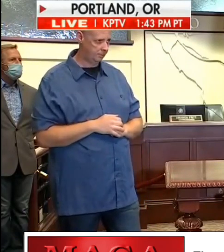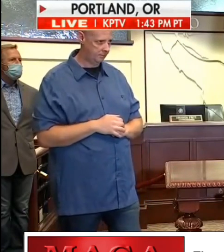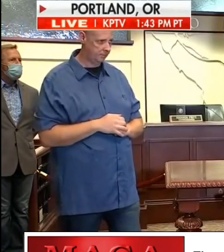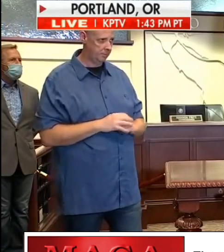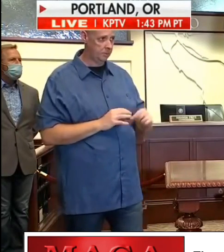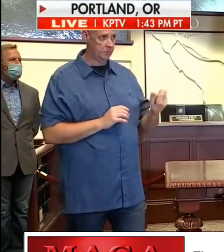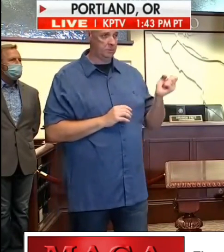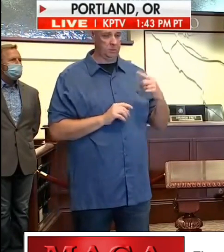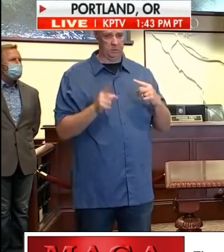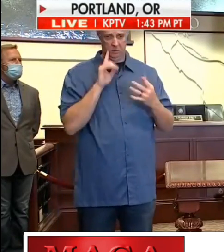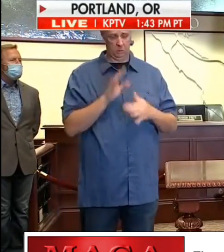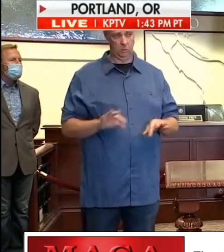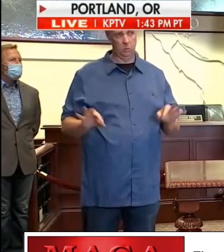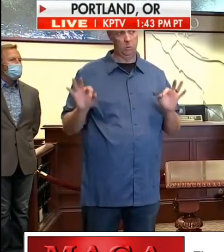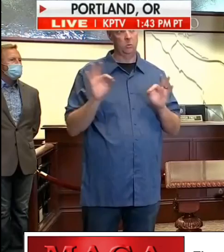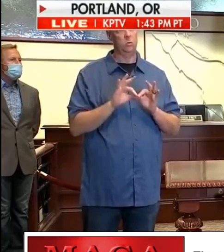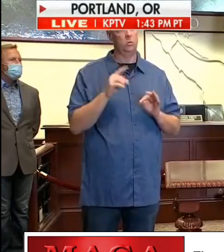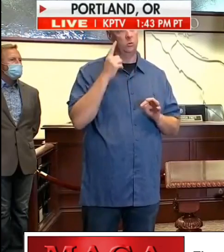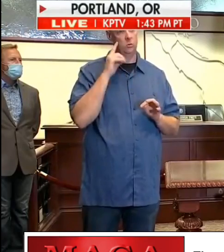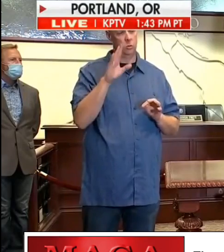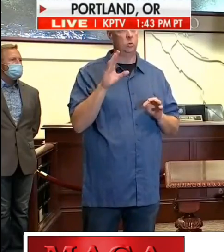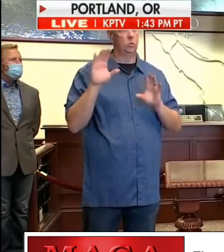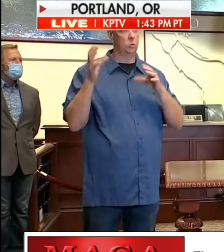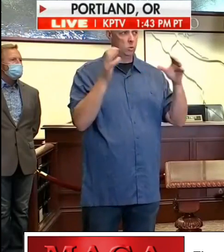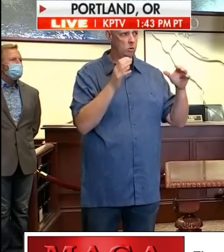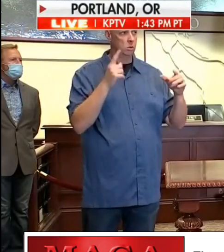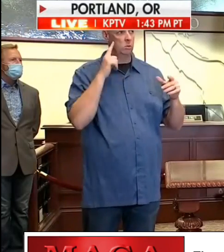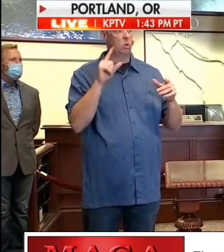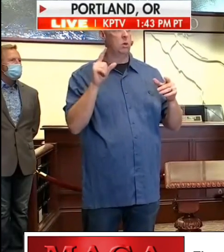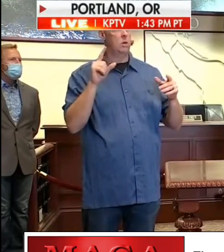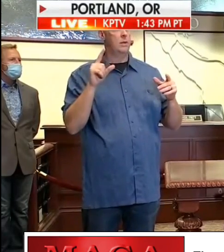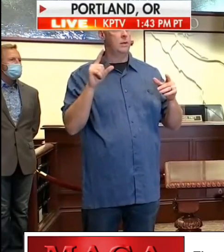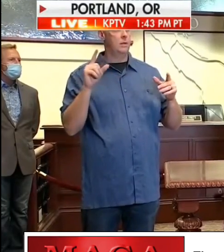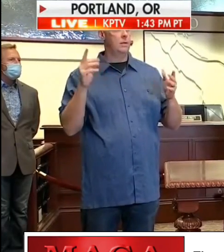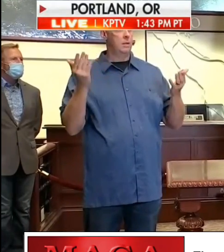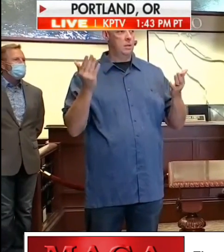mayor. You mentioned the importance of building a coalition right now to come up with.